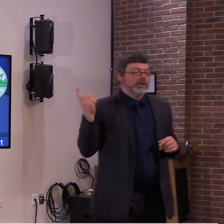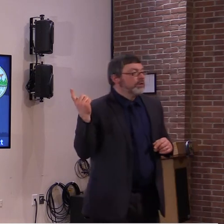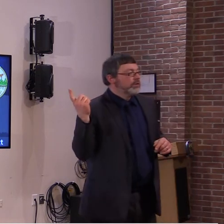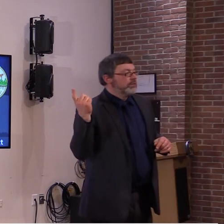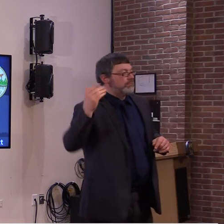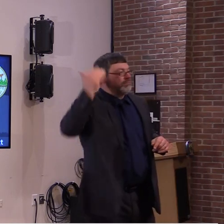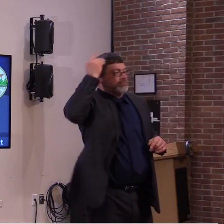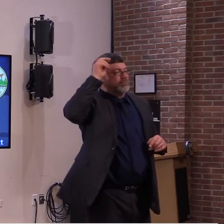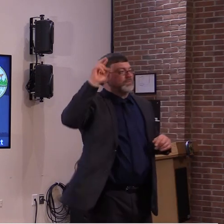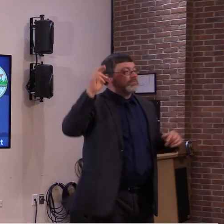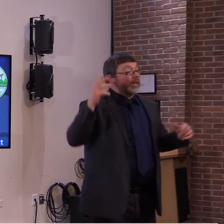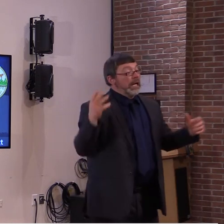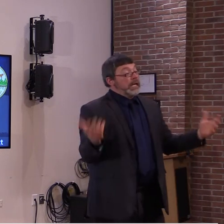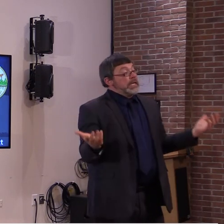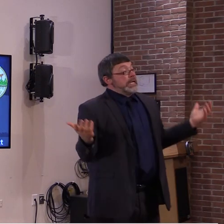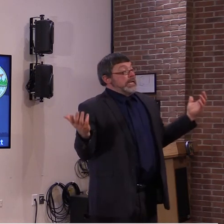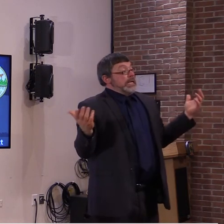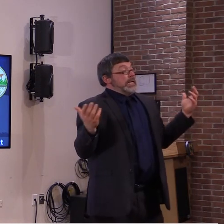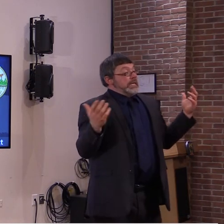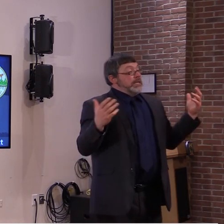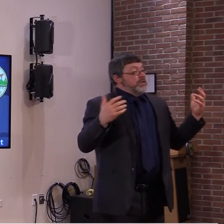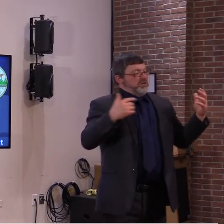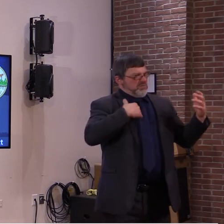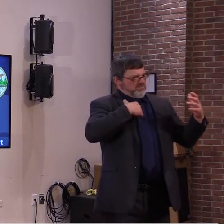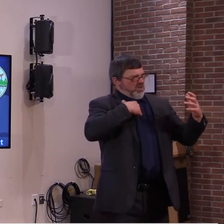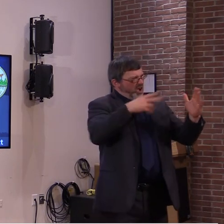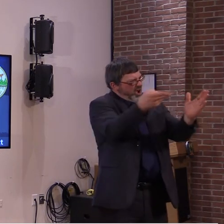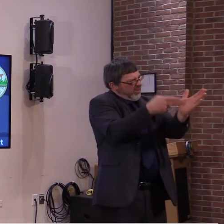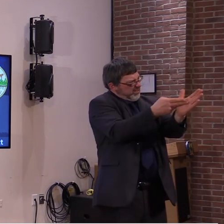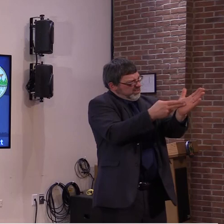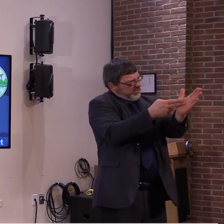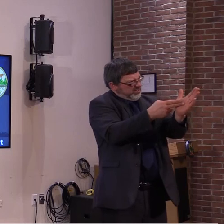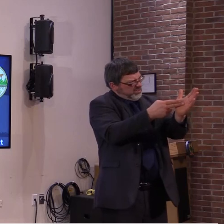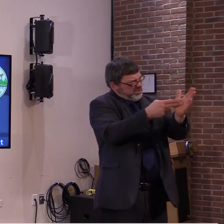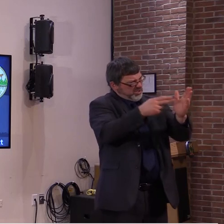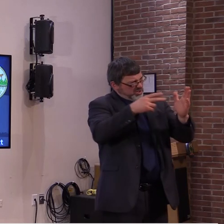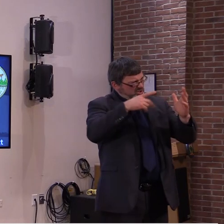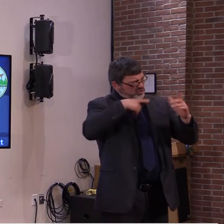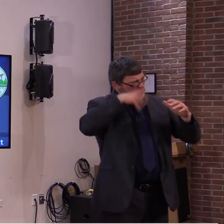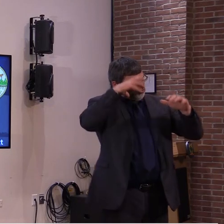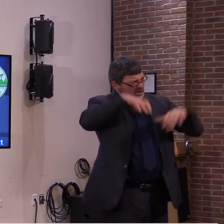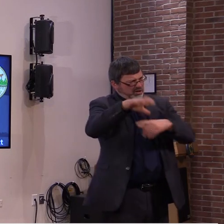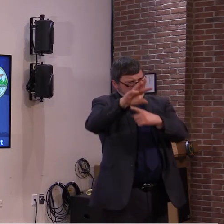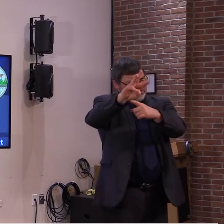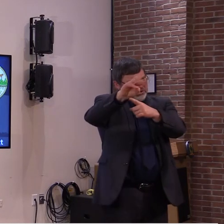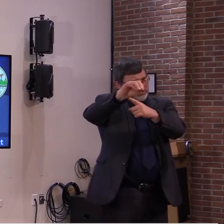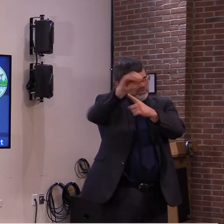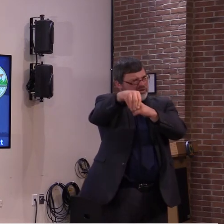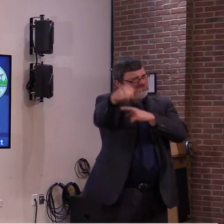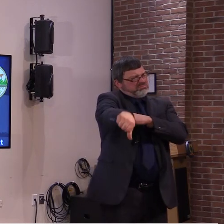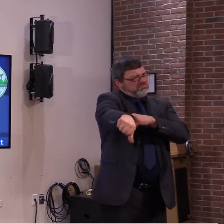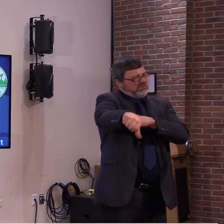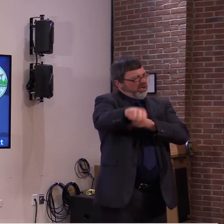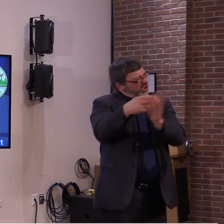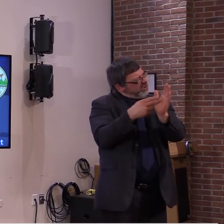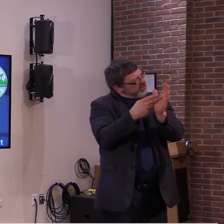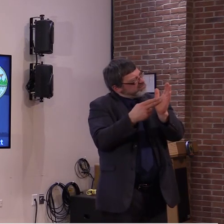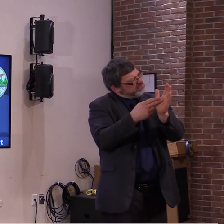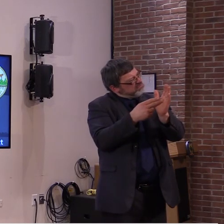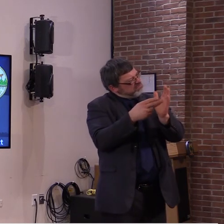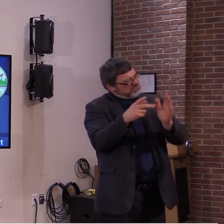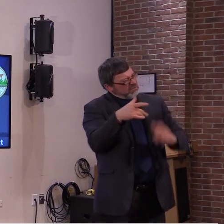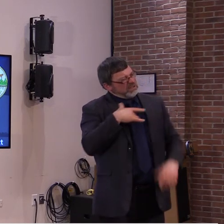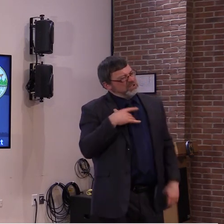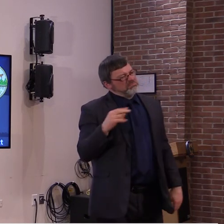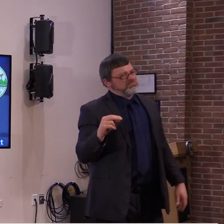know, in terms of people taking the vaccine. But obviously, education would be important.